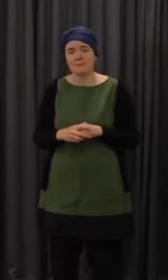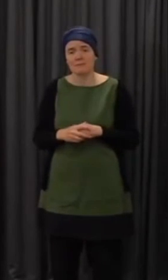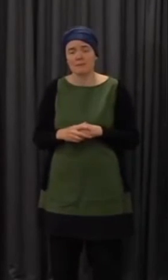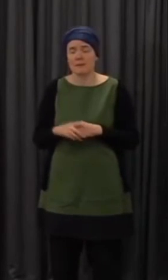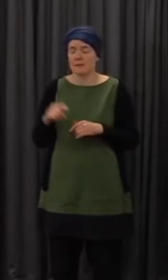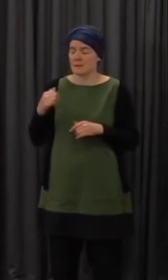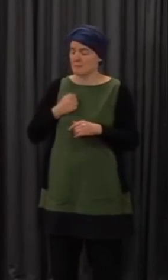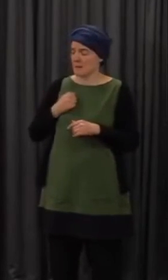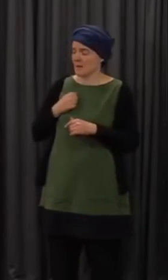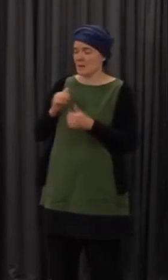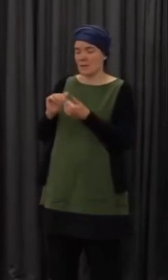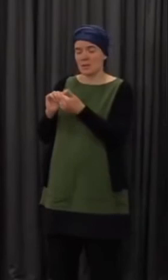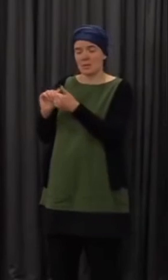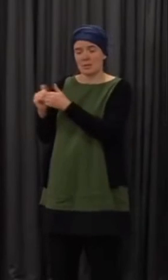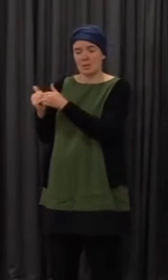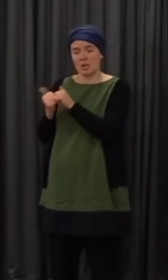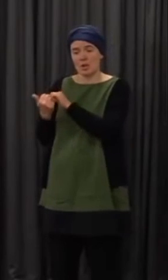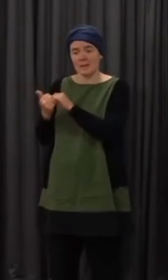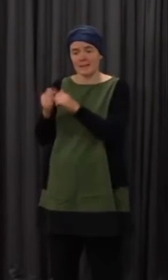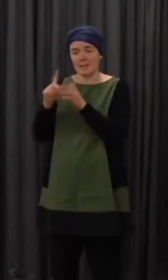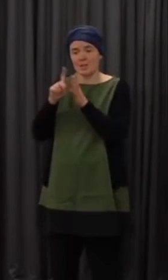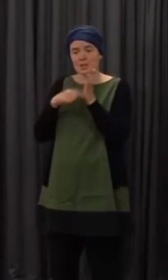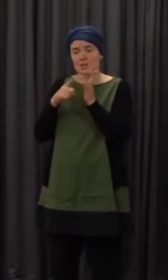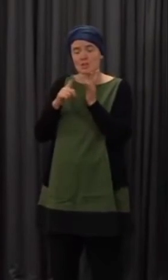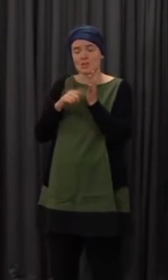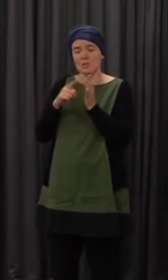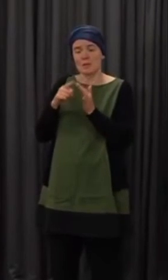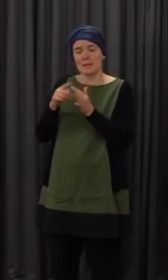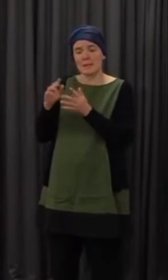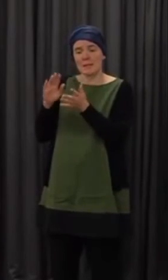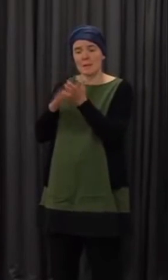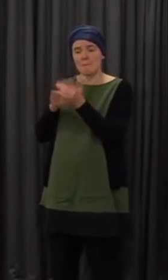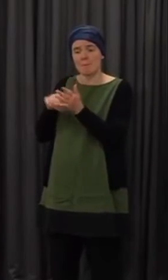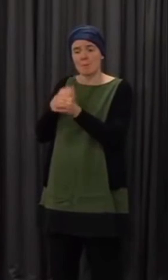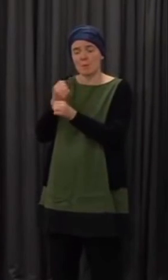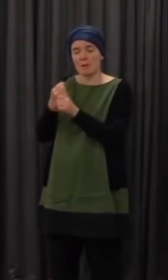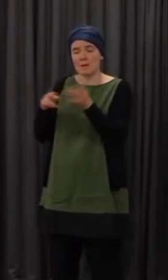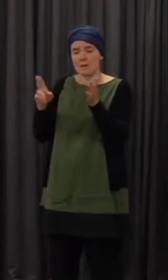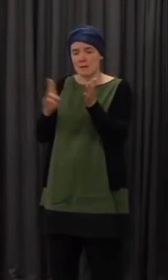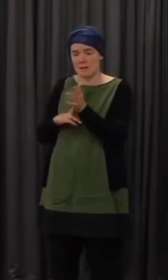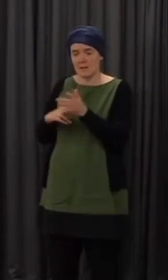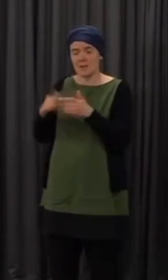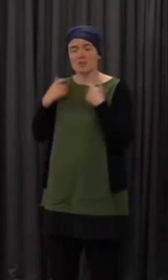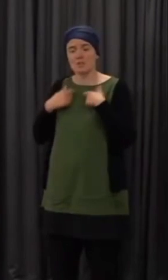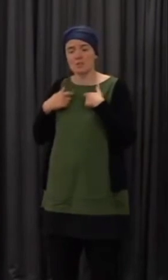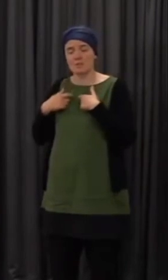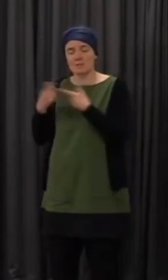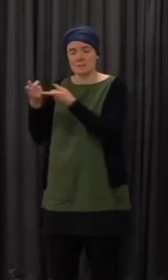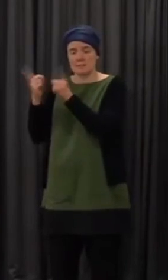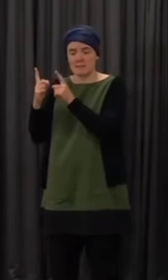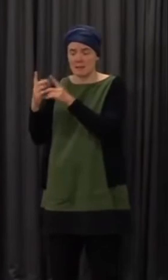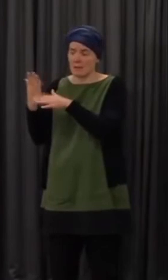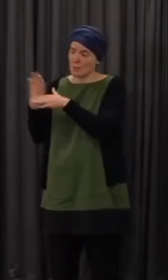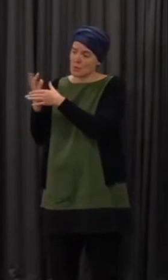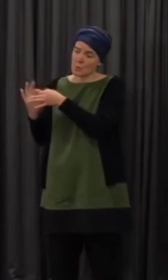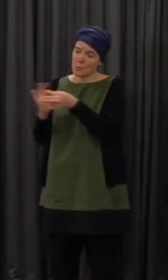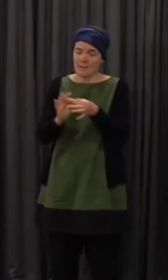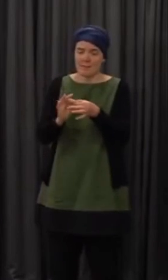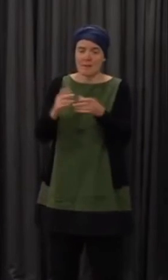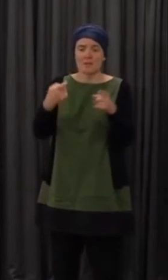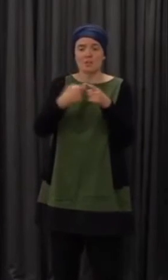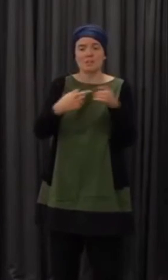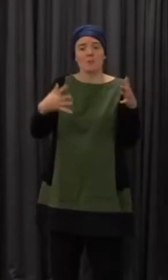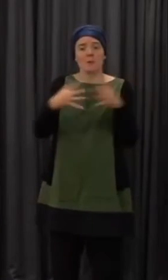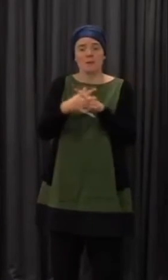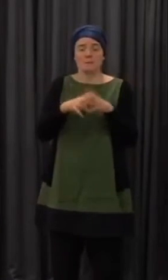colleague Julie Morgan, the Social Services Minister, works with Kirsty Williams, our Education Minister, on these matters.